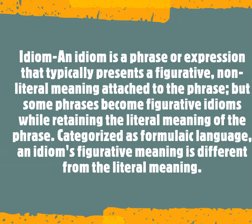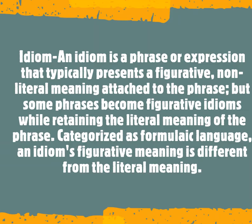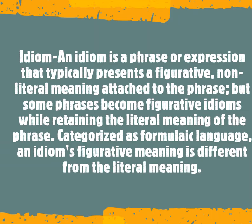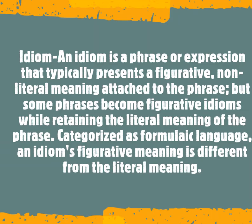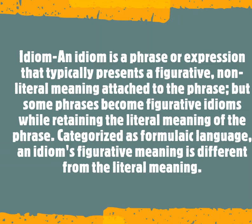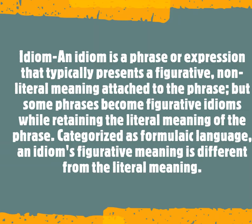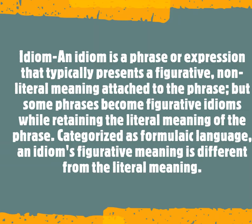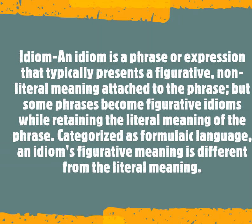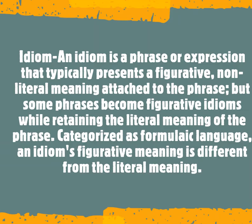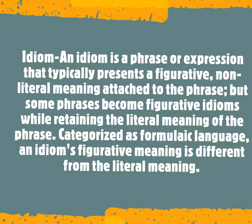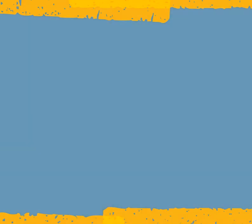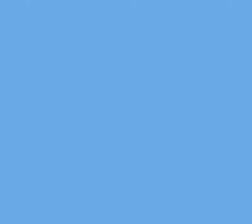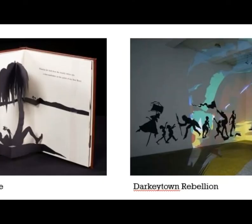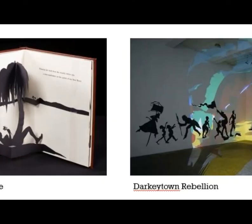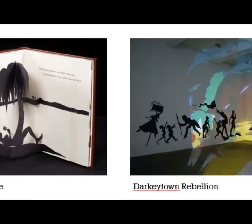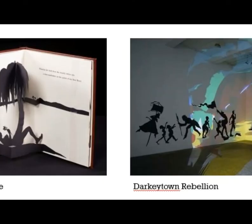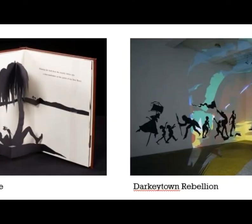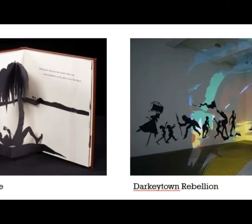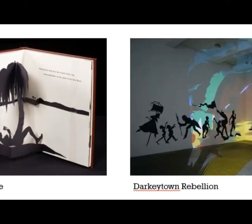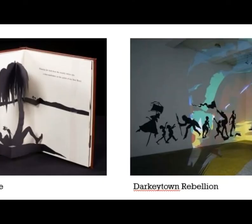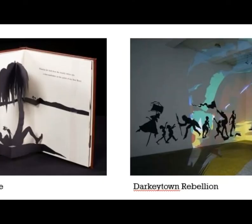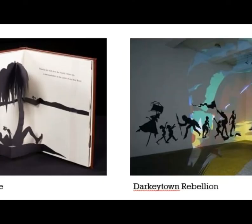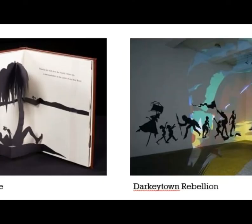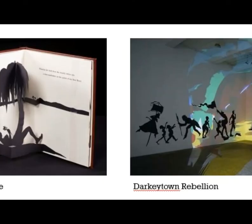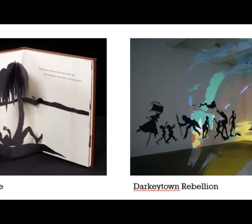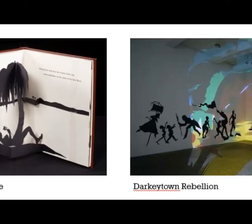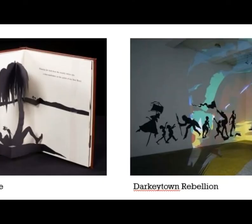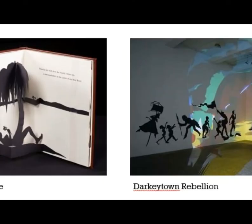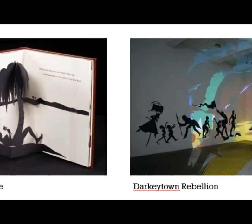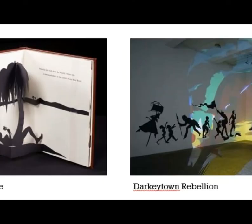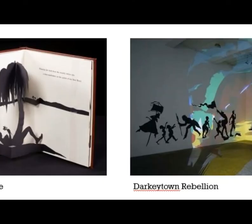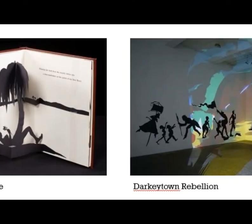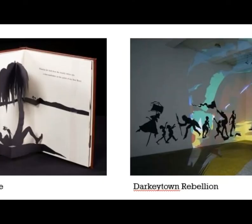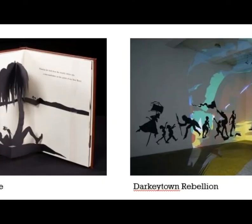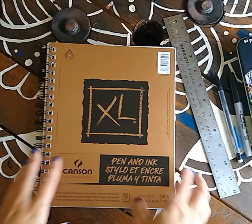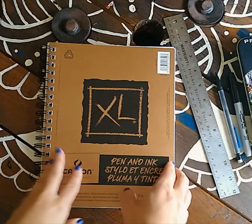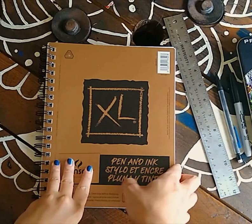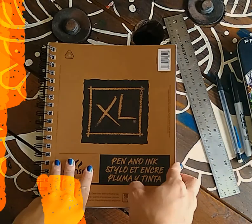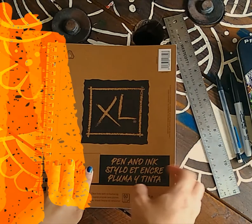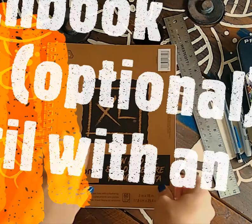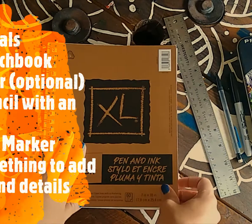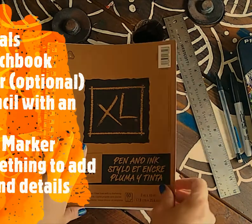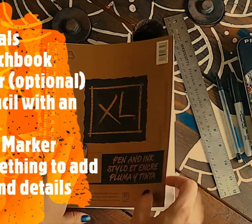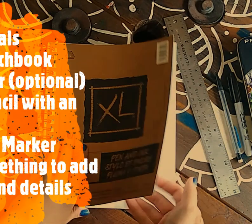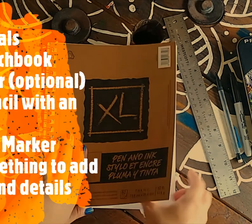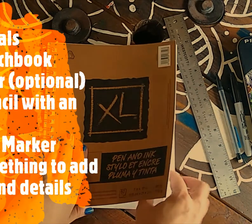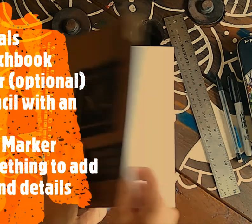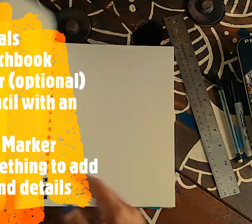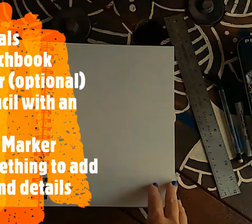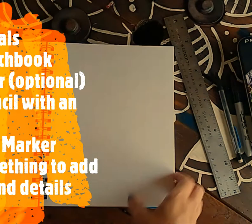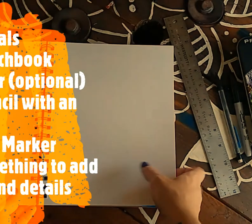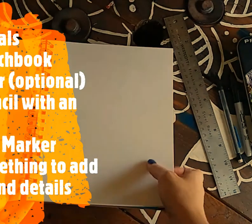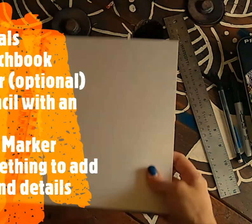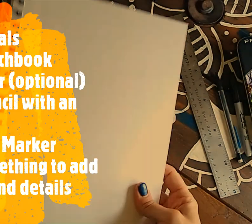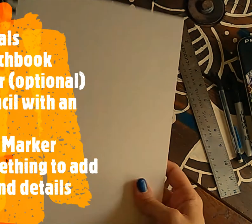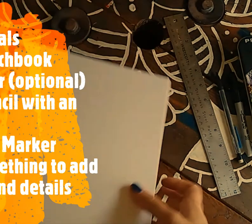dogs." That's an idiom. Now it's time to get started. Here's some materials that you'll need: